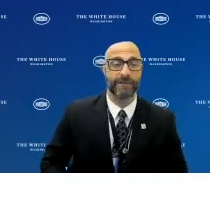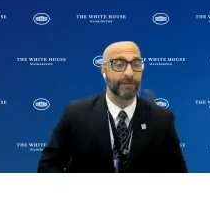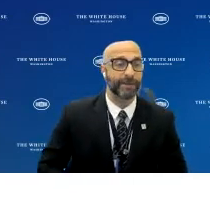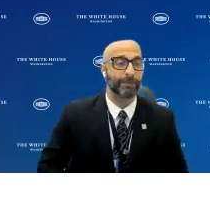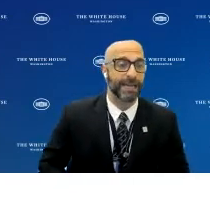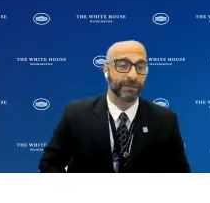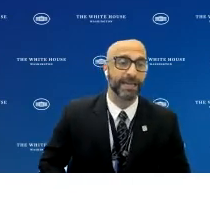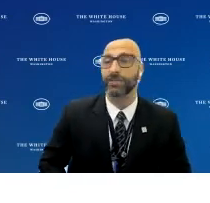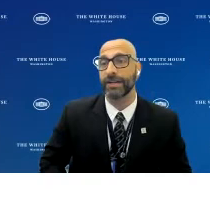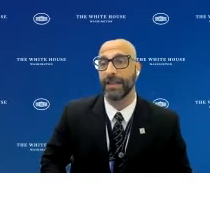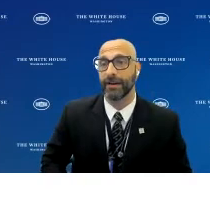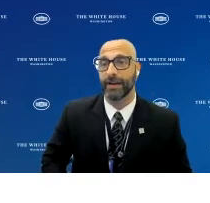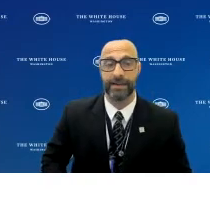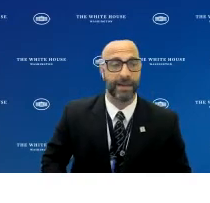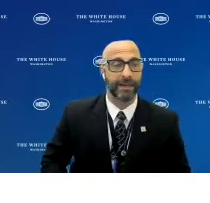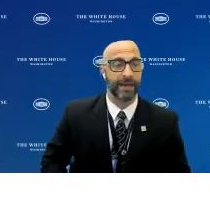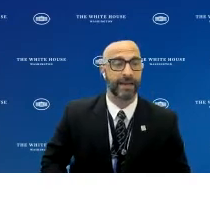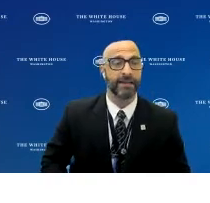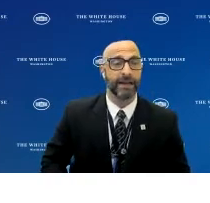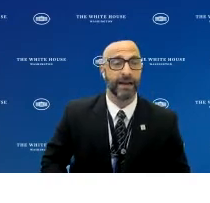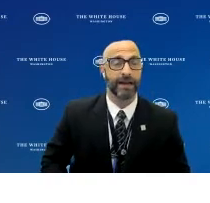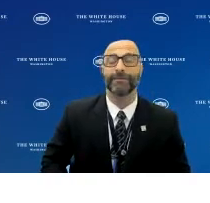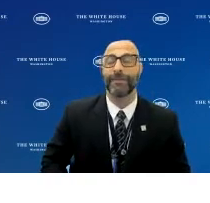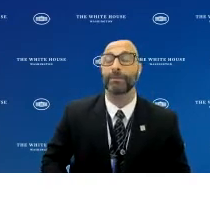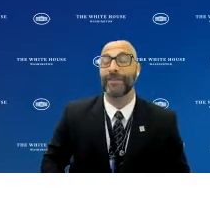surveyed showed a nearly 50% reduction in their